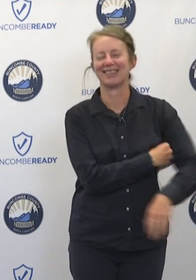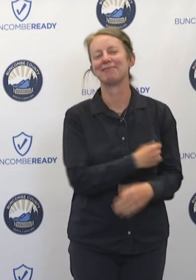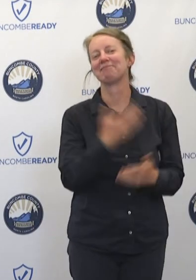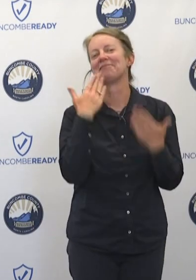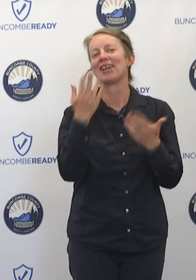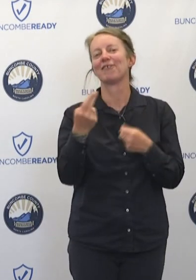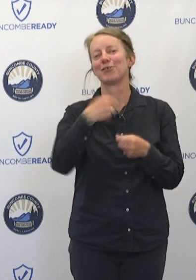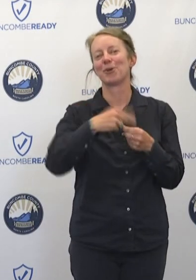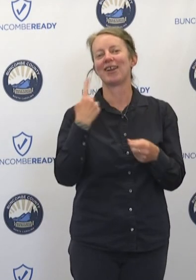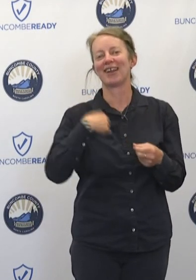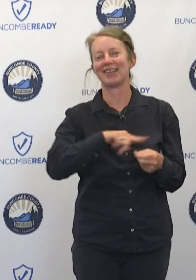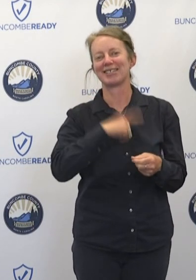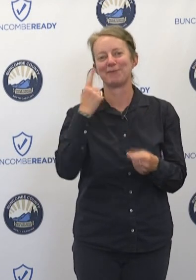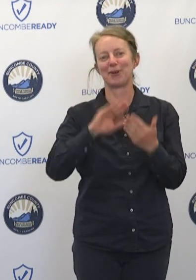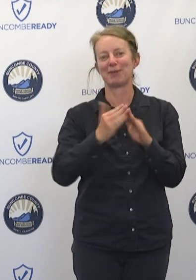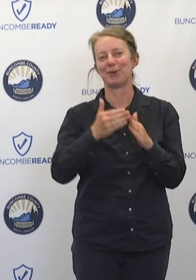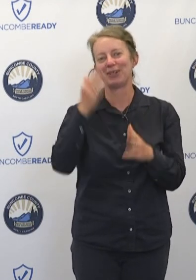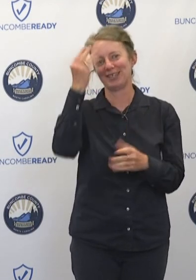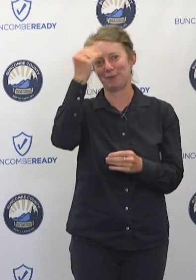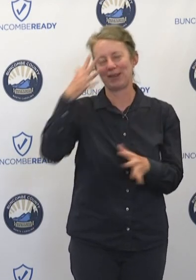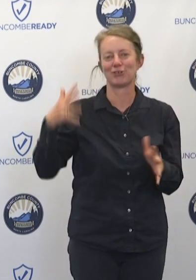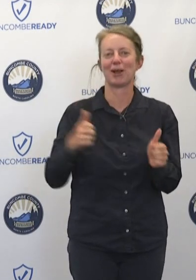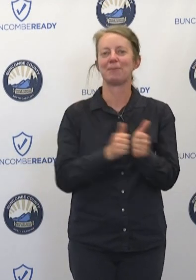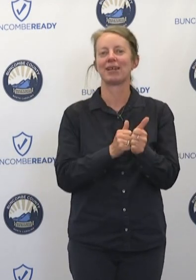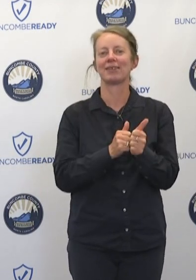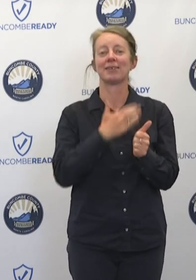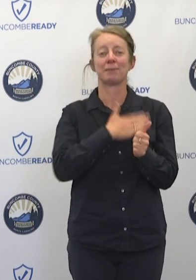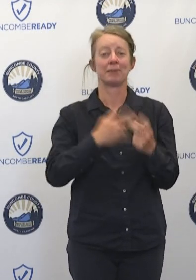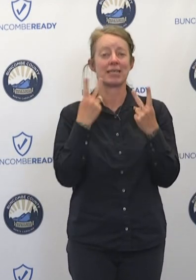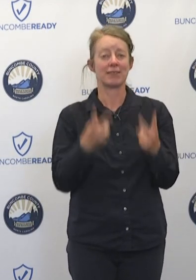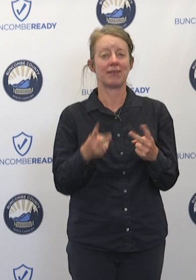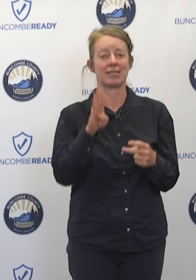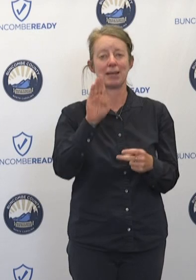Thank you for joining us for the community update. Please visit